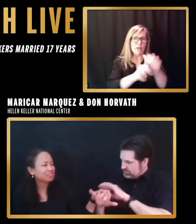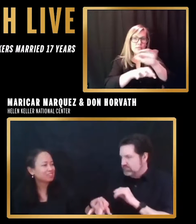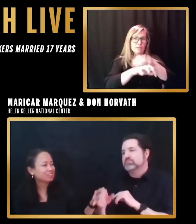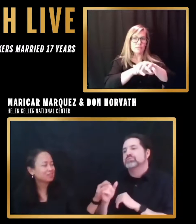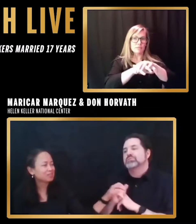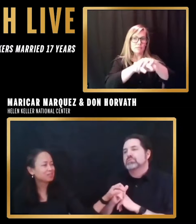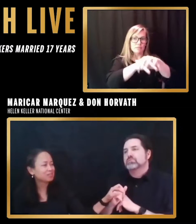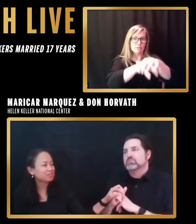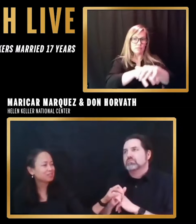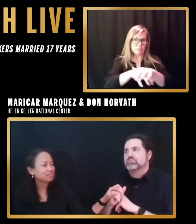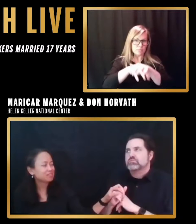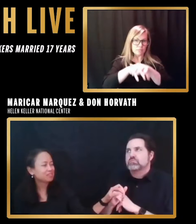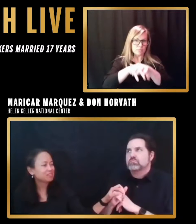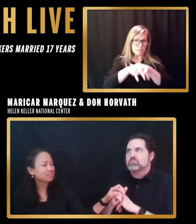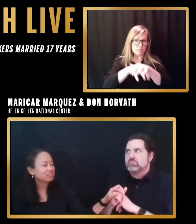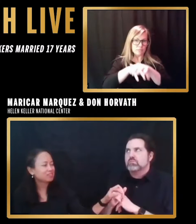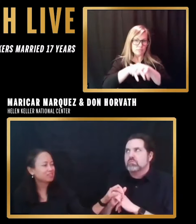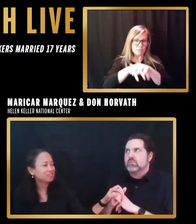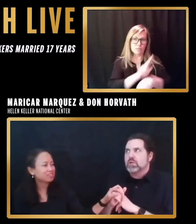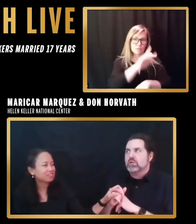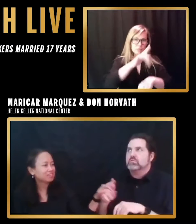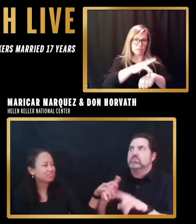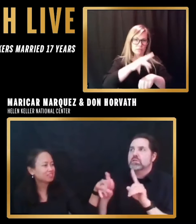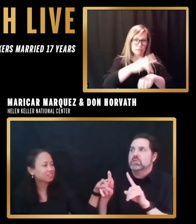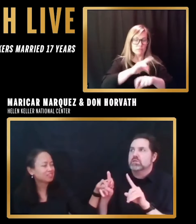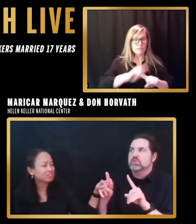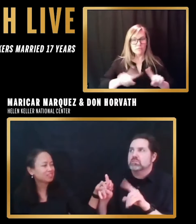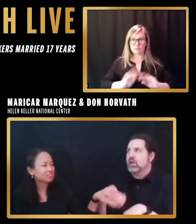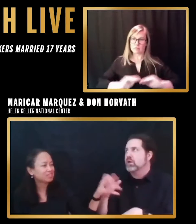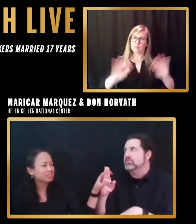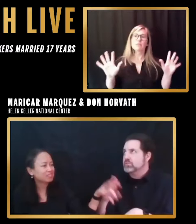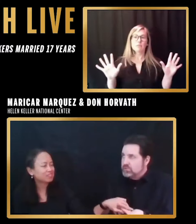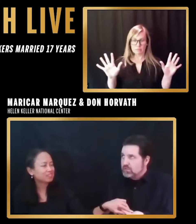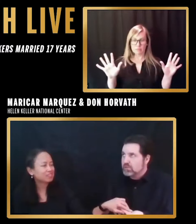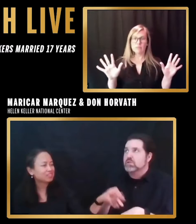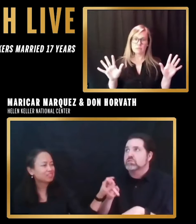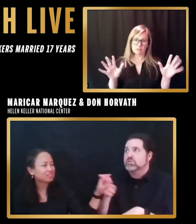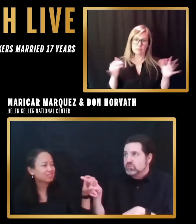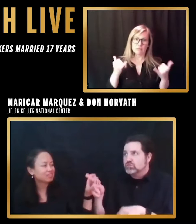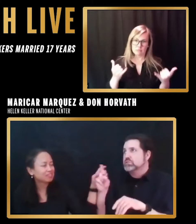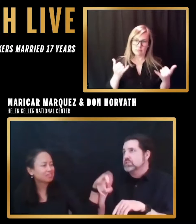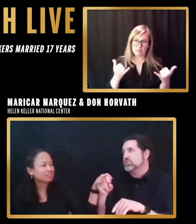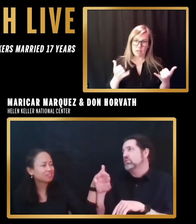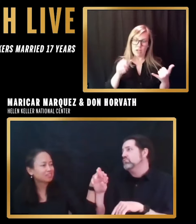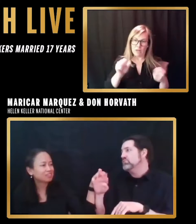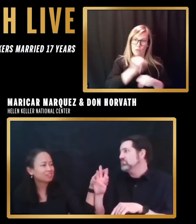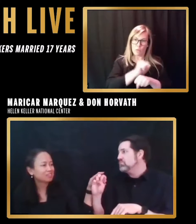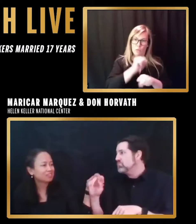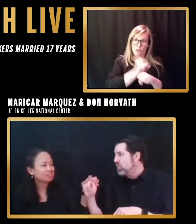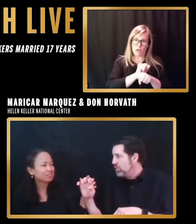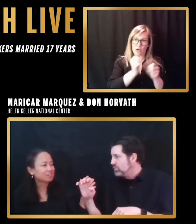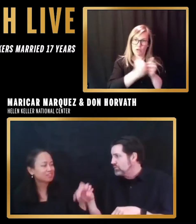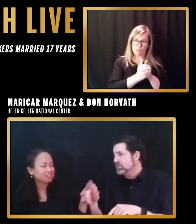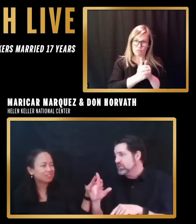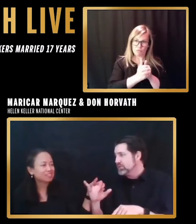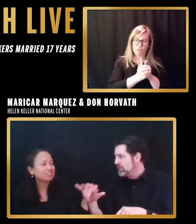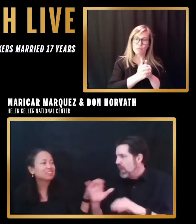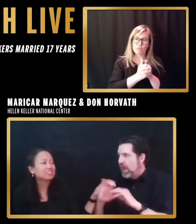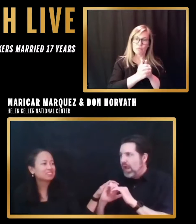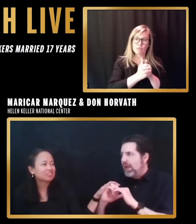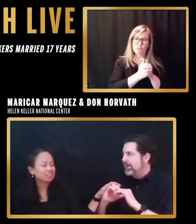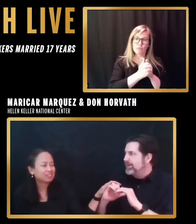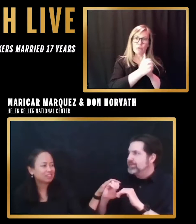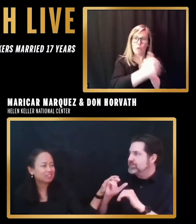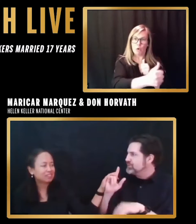touch, but obviously you're having to do your job remotely, where you're not able to